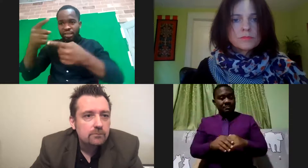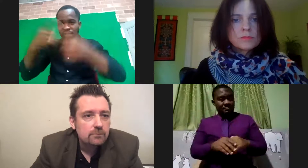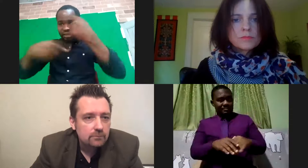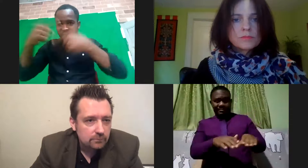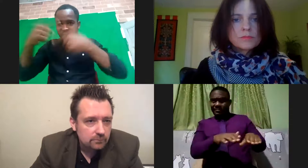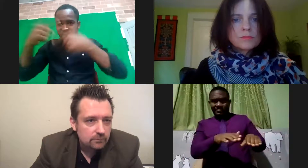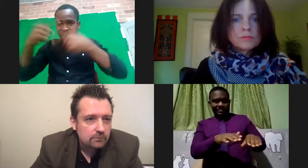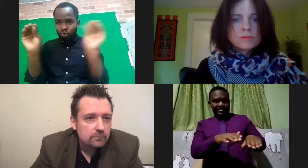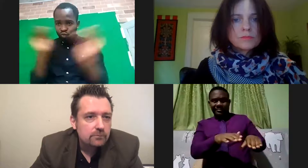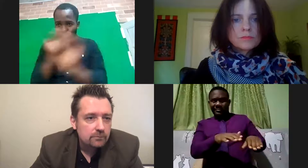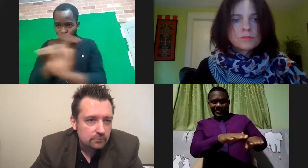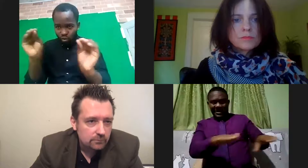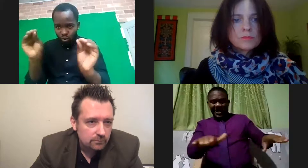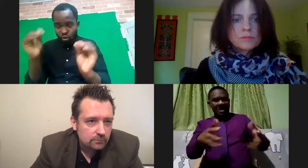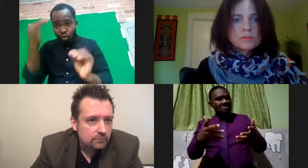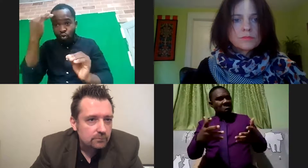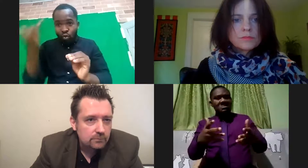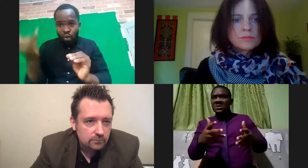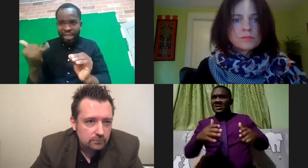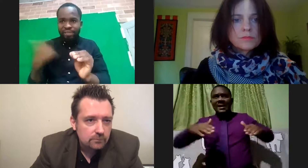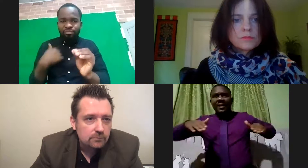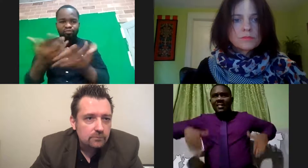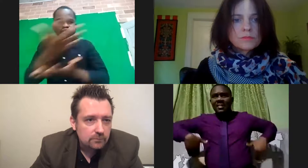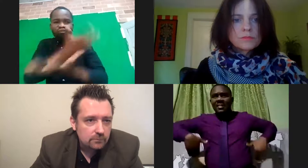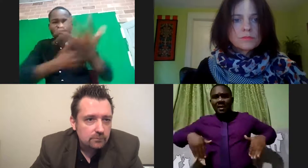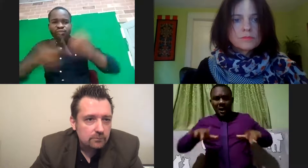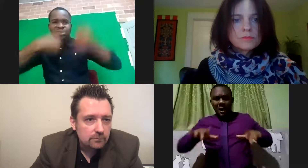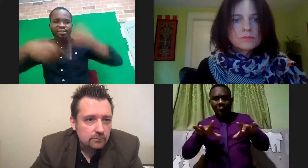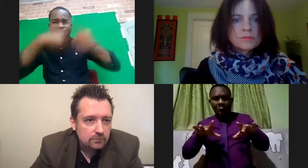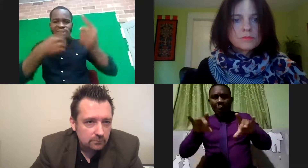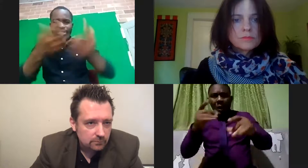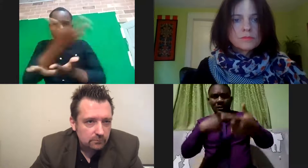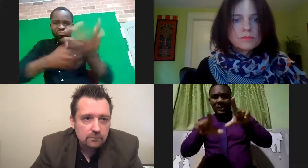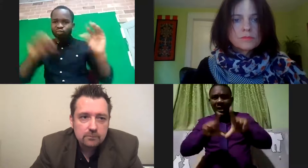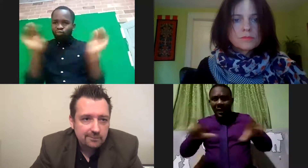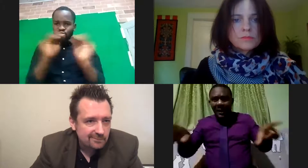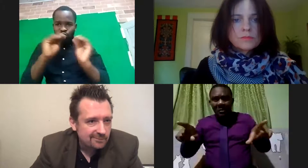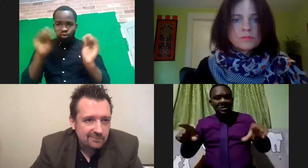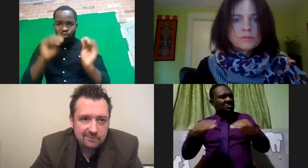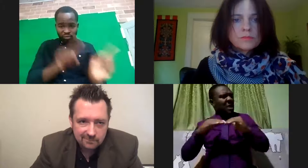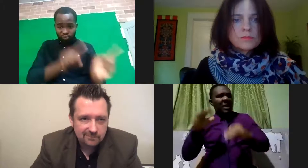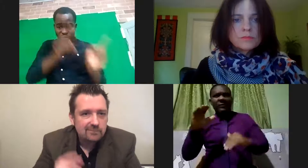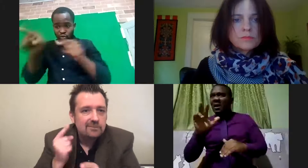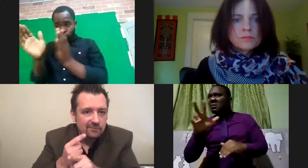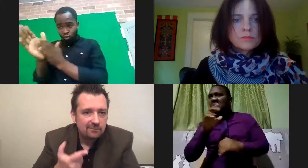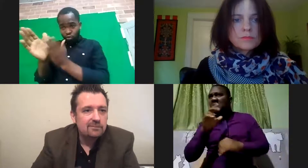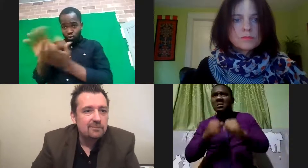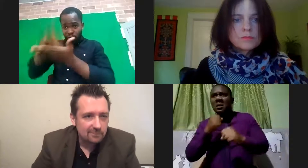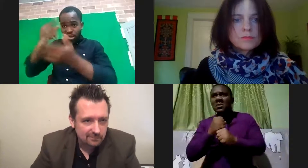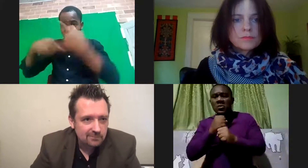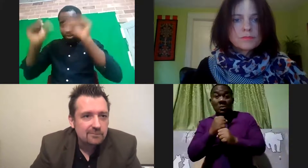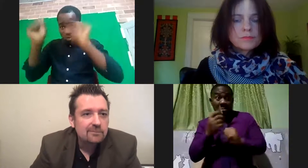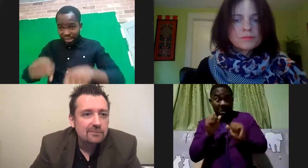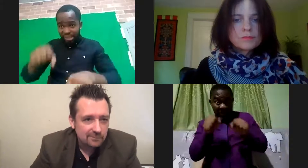result of circulation from human society be able to learn sign language after the critical period?